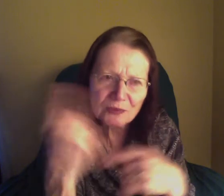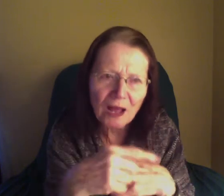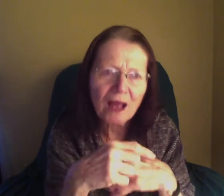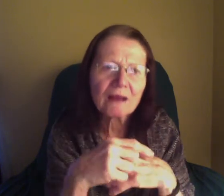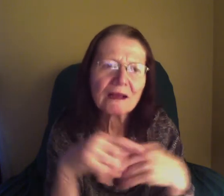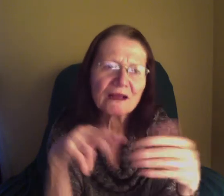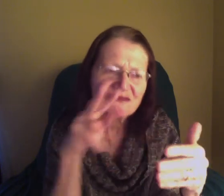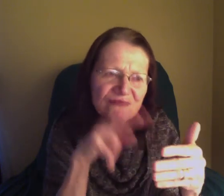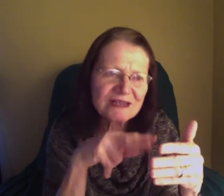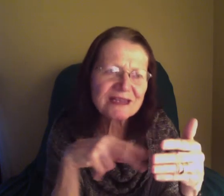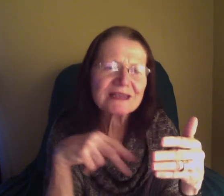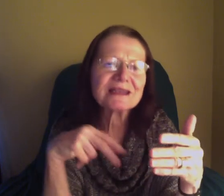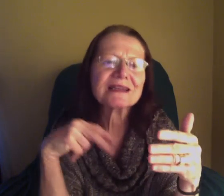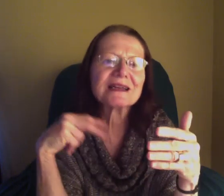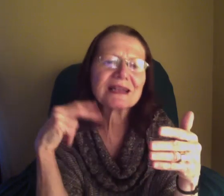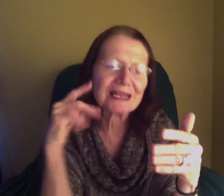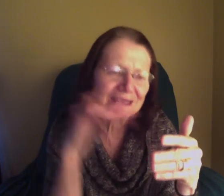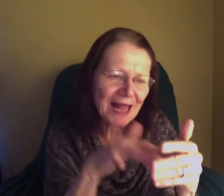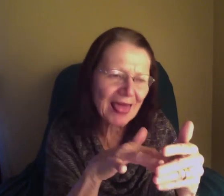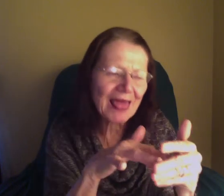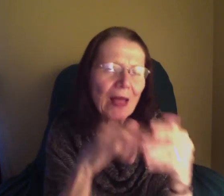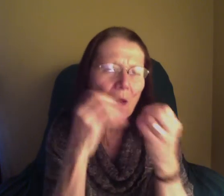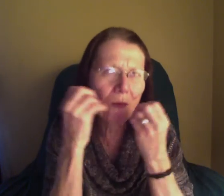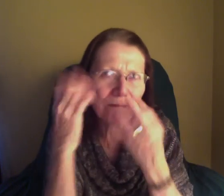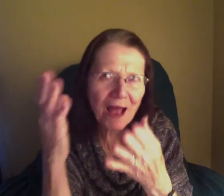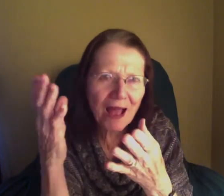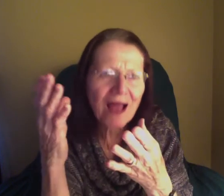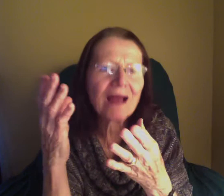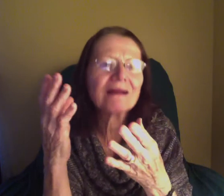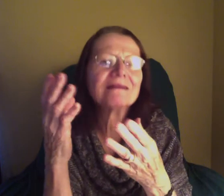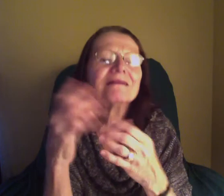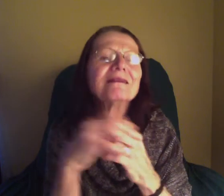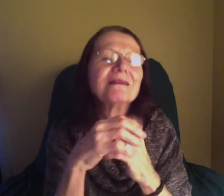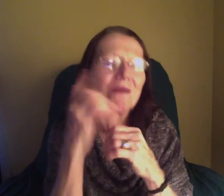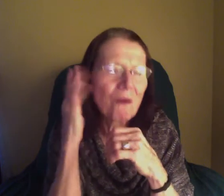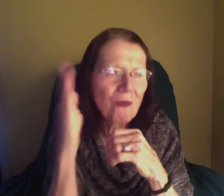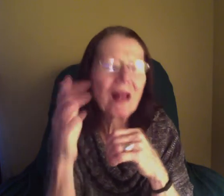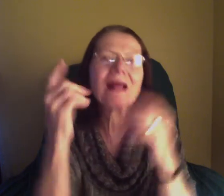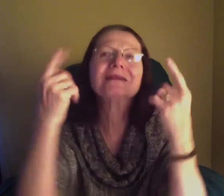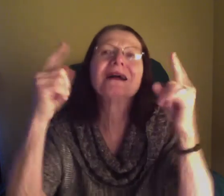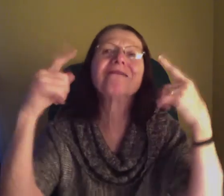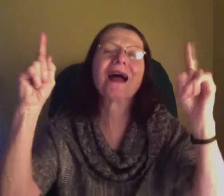game, I thought that